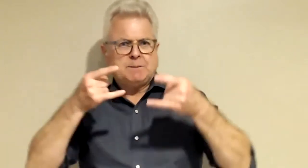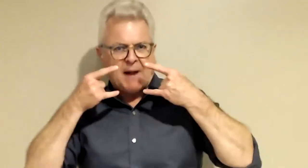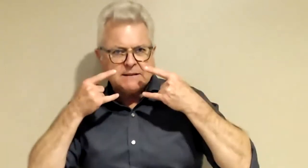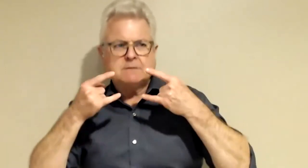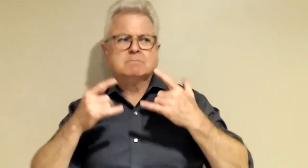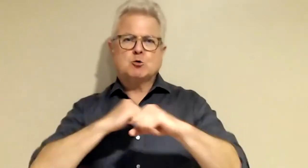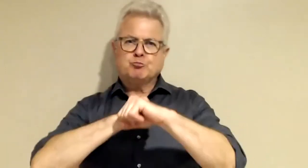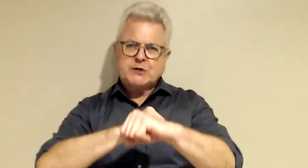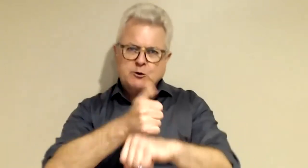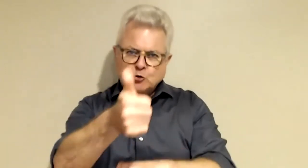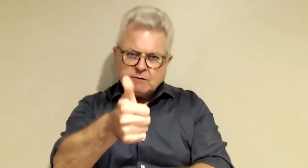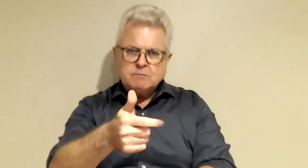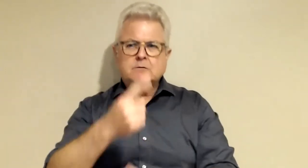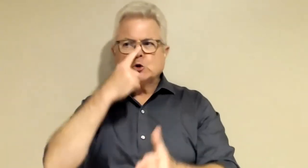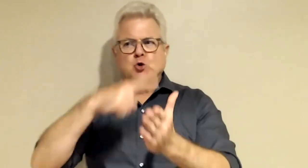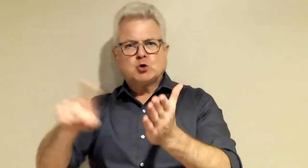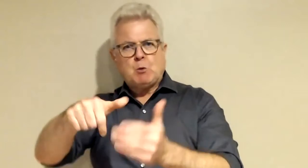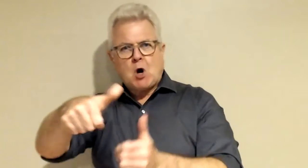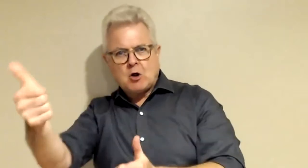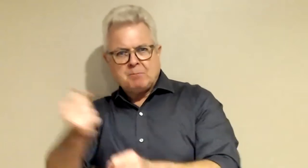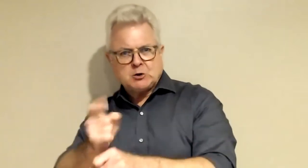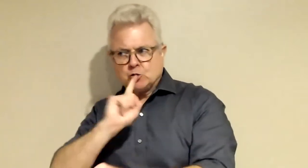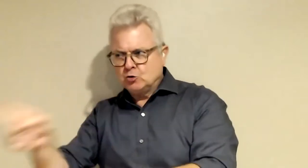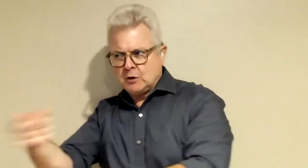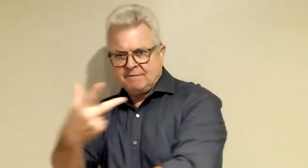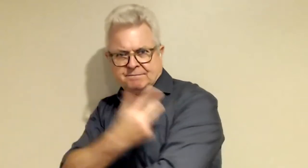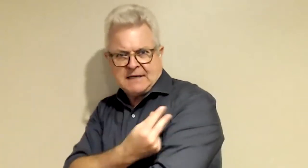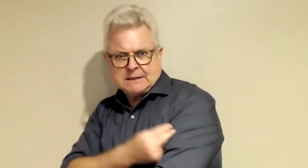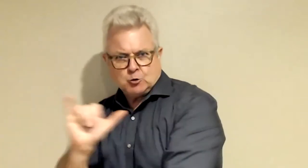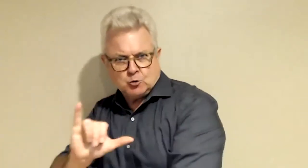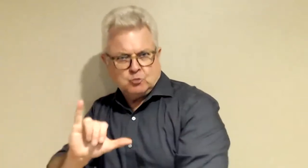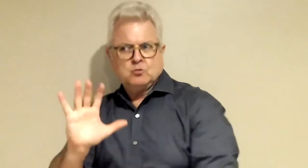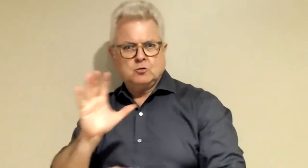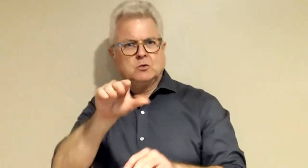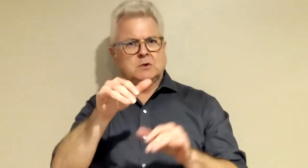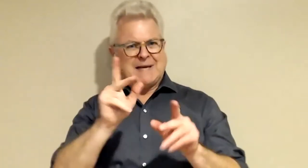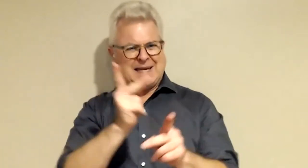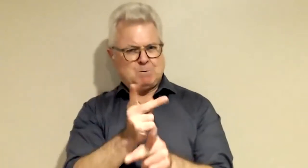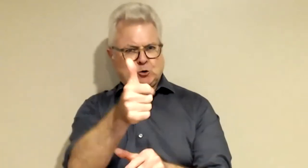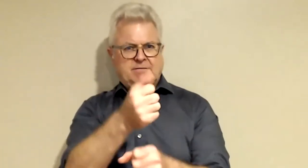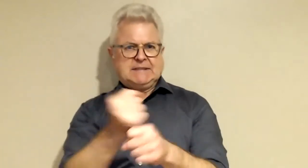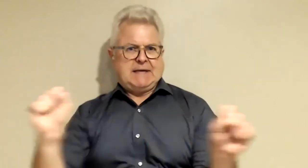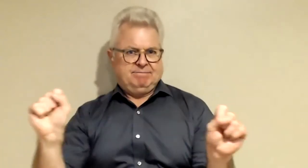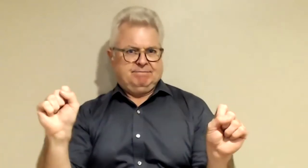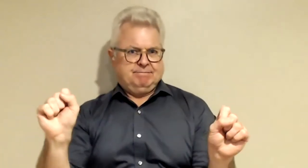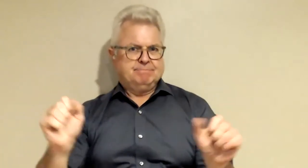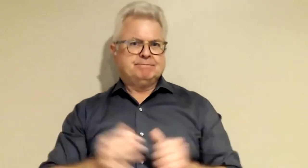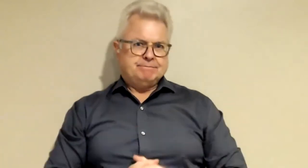on, mask up, protect yourself, make sure that other people are vaccinated as well, keep yourself